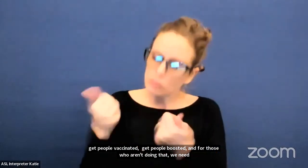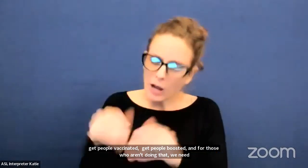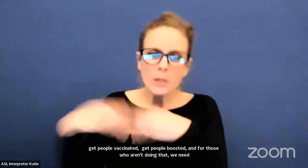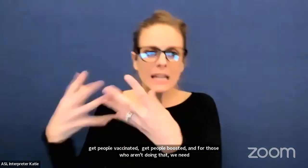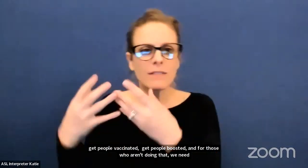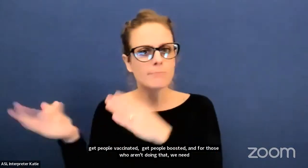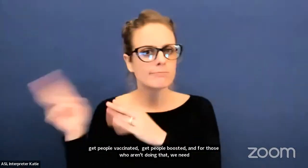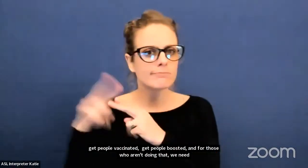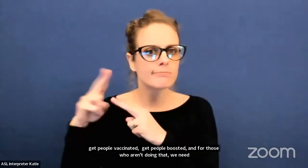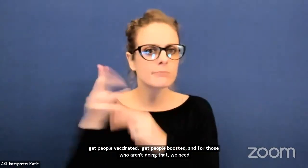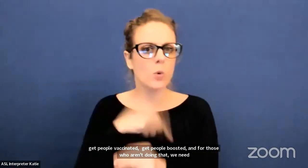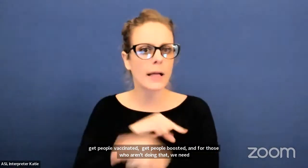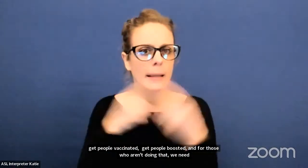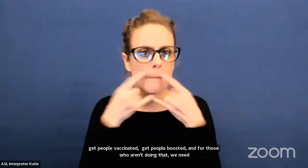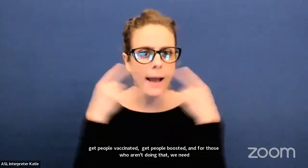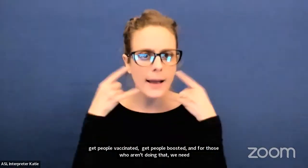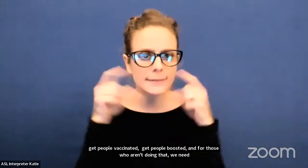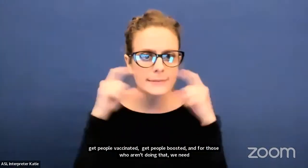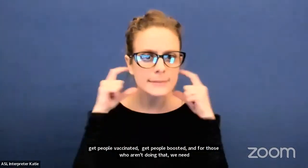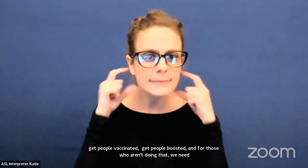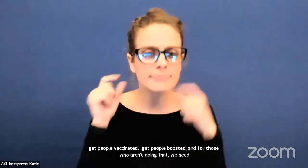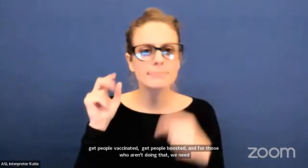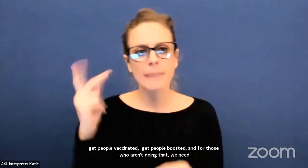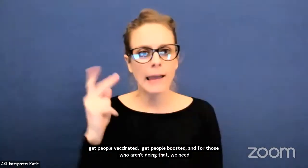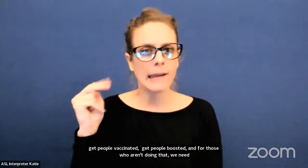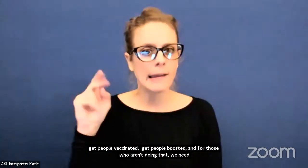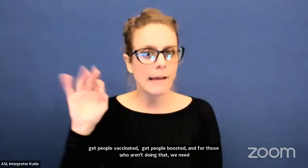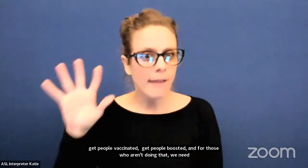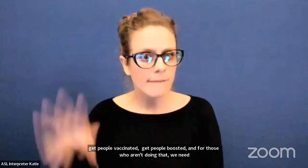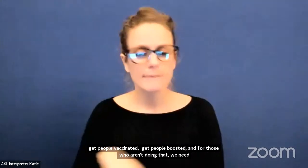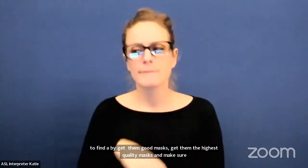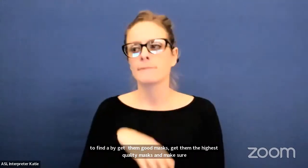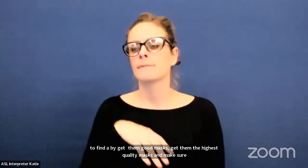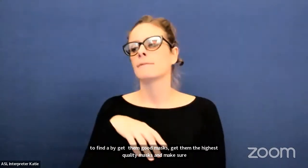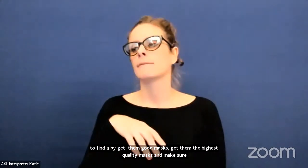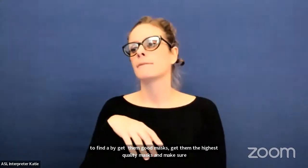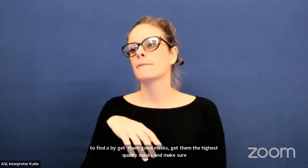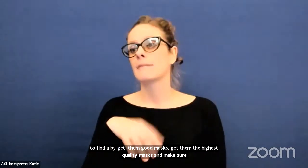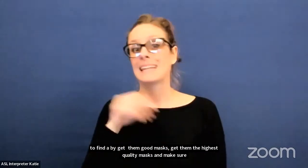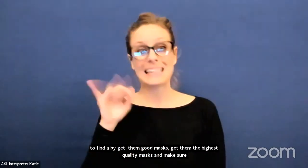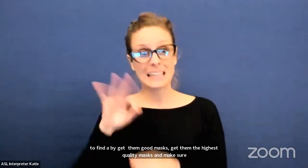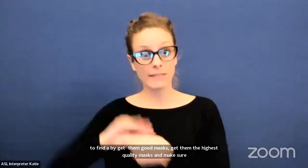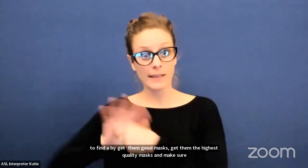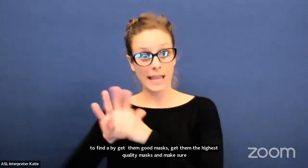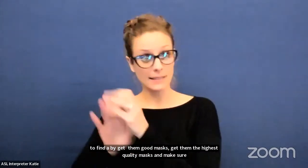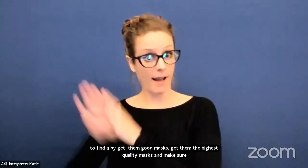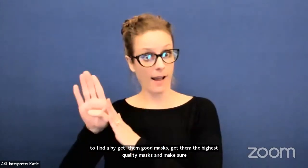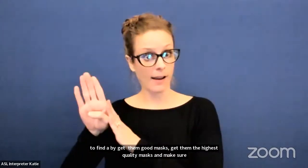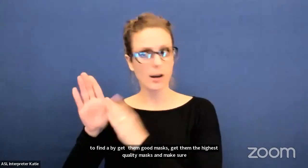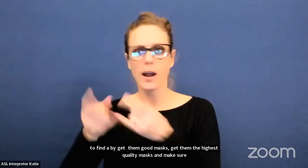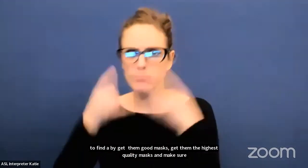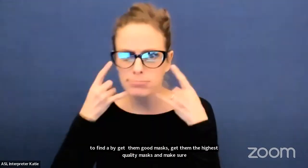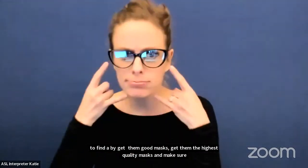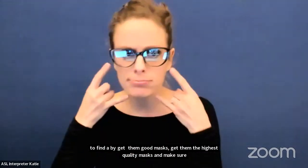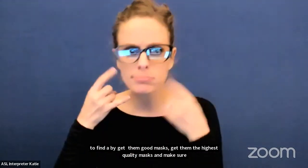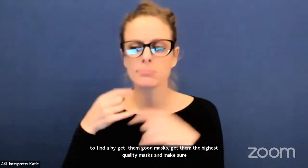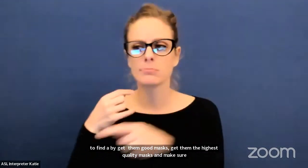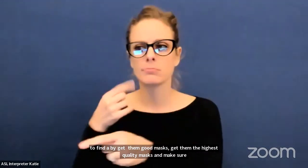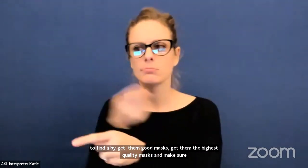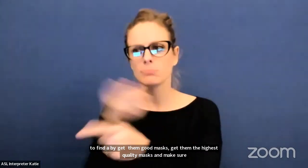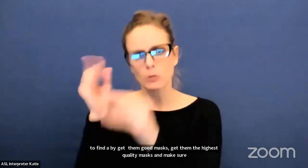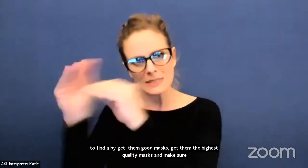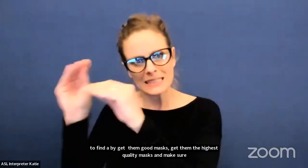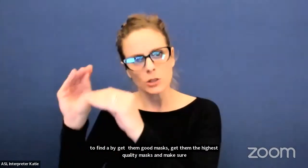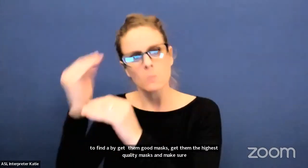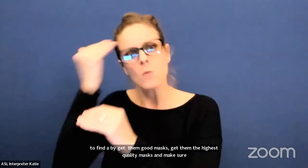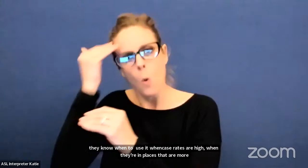highest quality masks, and make sure they know when to use it, when case rates are higher, when they're in places that are more dangerous.